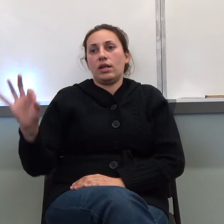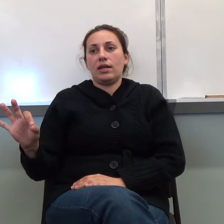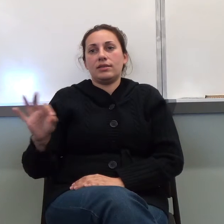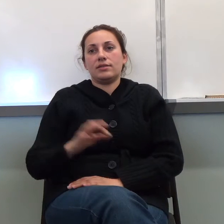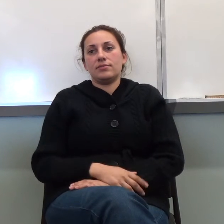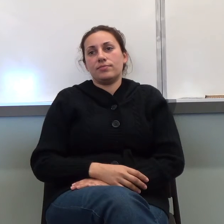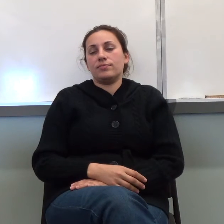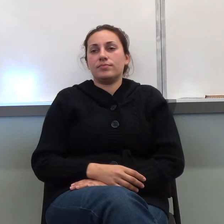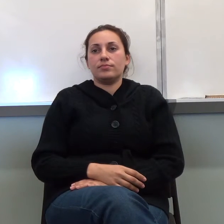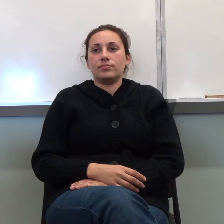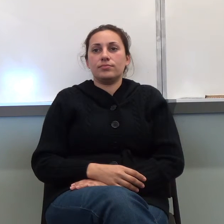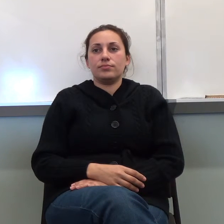22.29%.